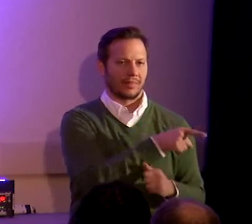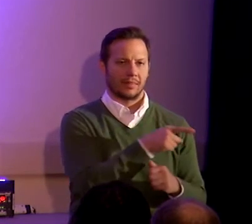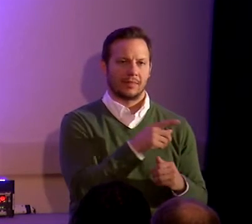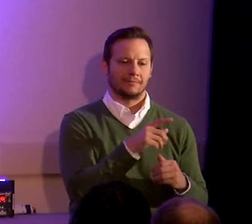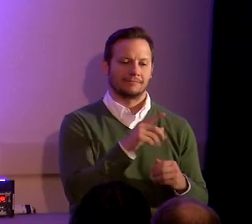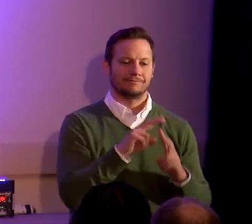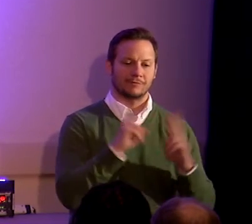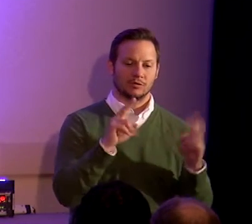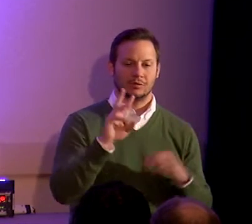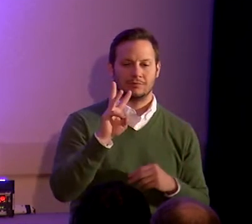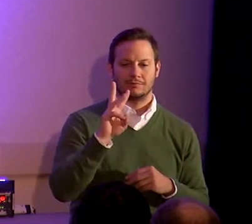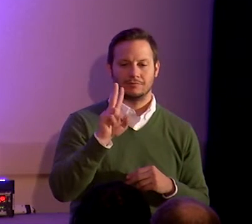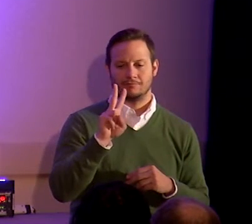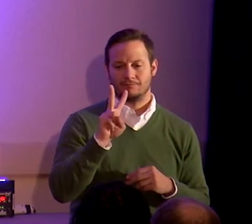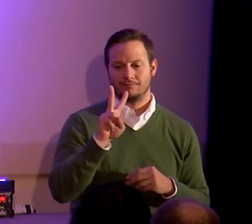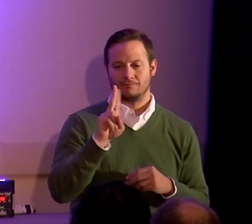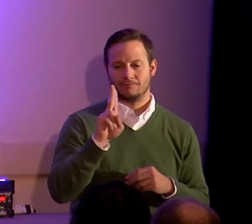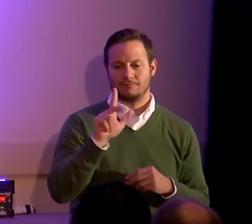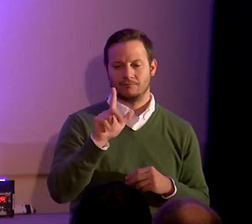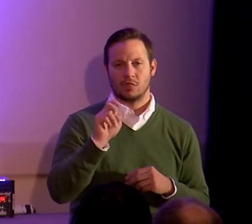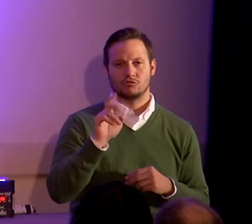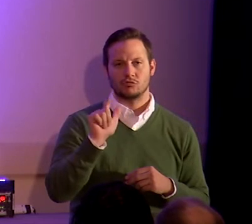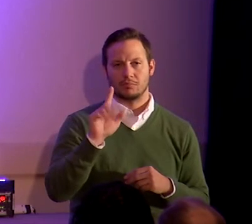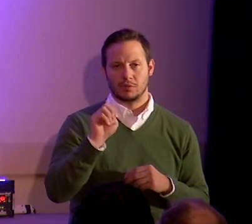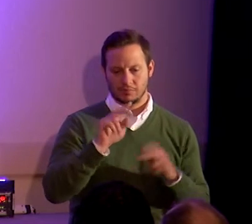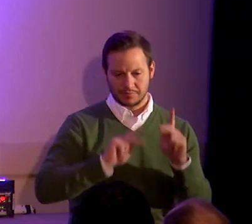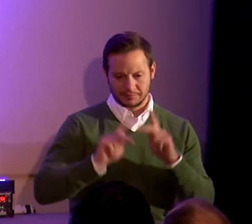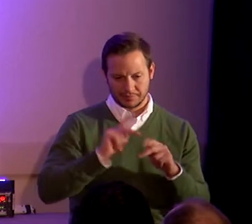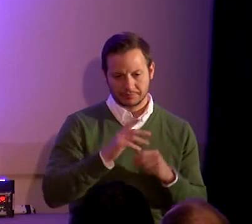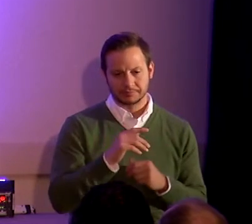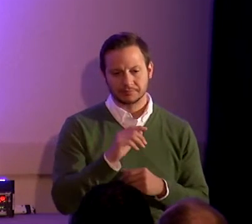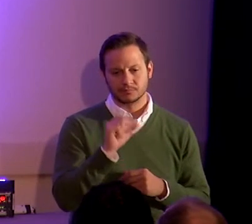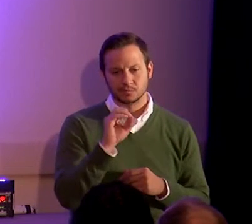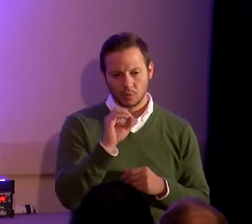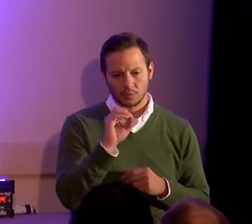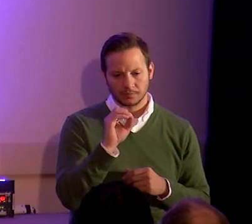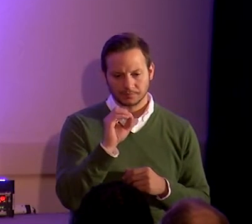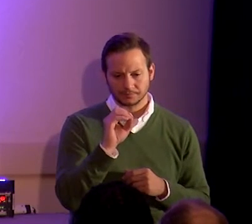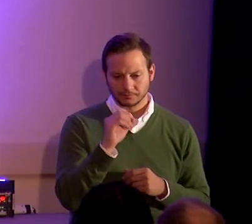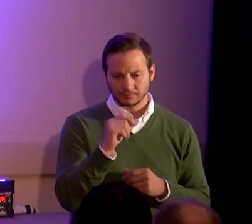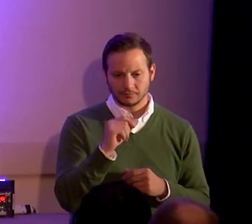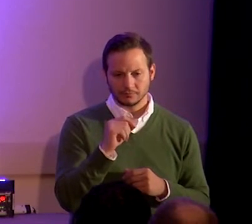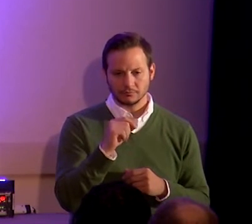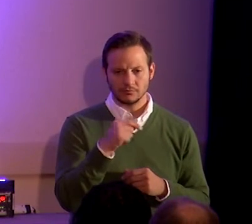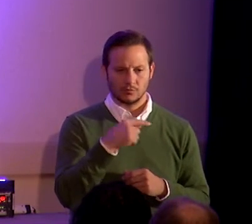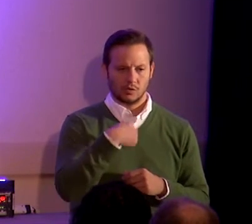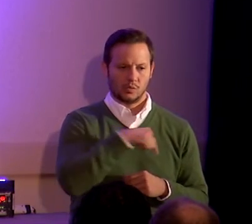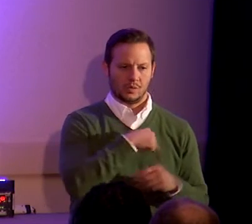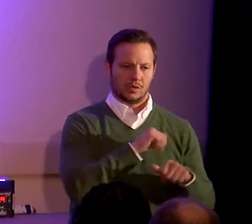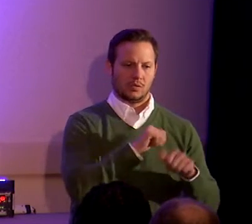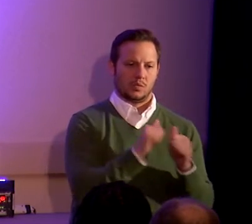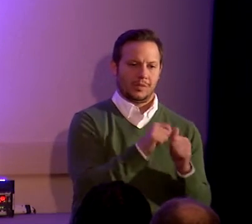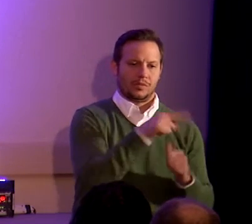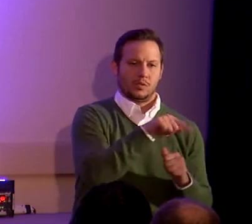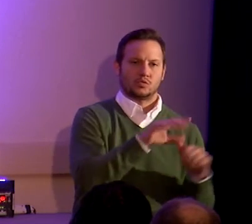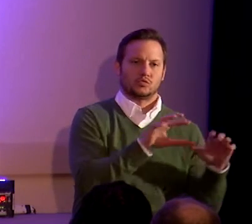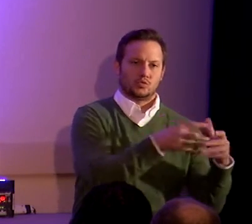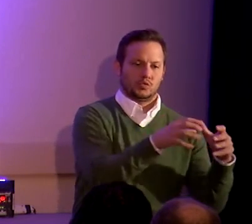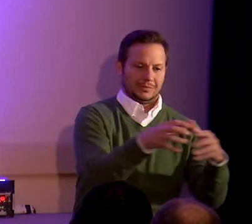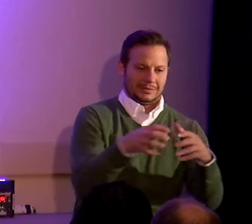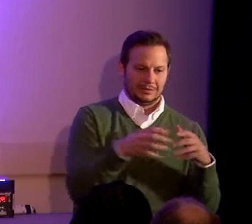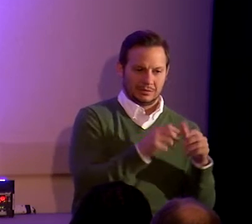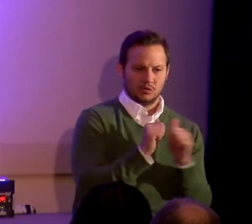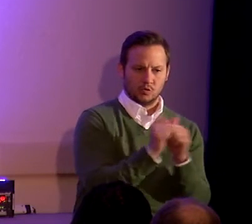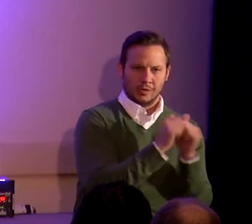interests. Right? So leaders in the atheist movement were able to help. We were able to have a big impact in Arizona.